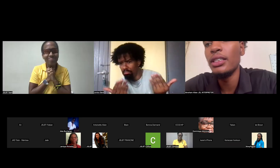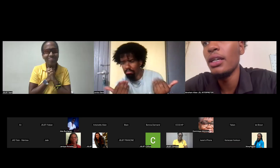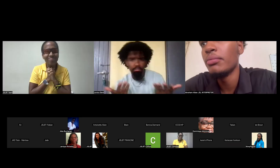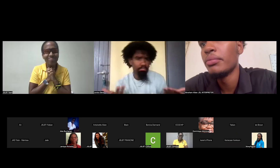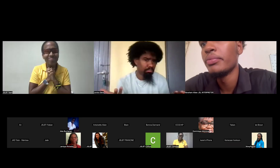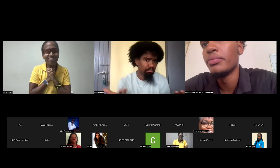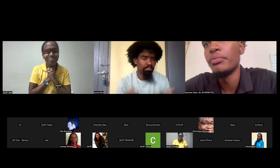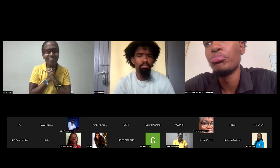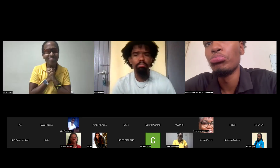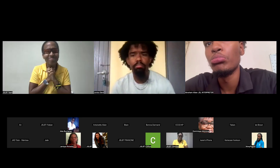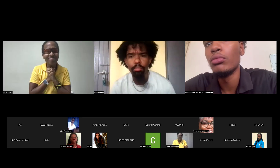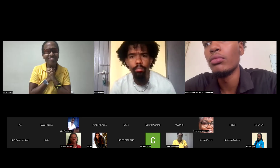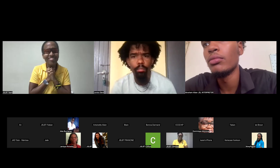say?